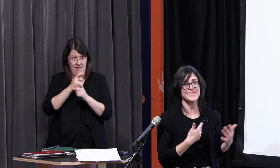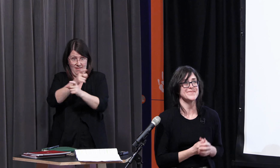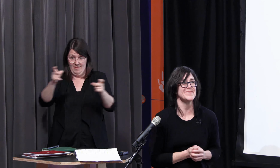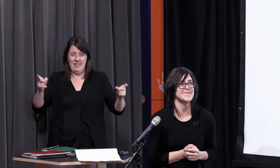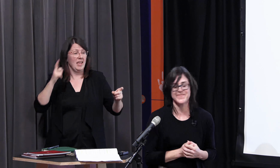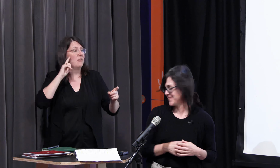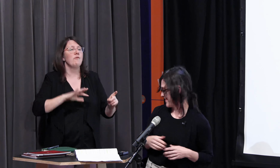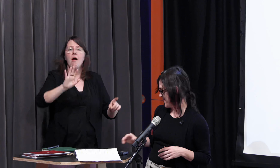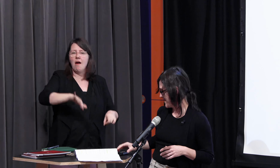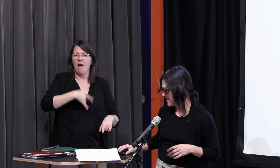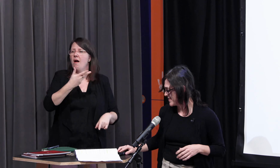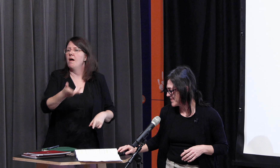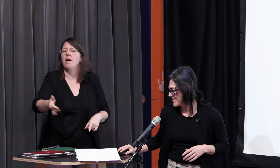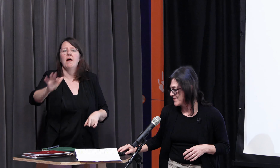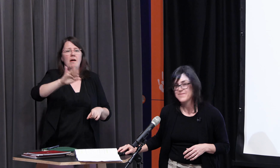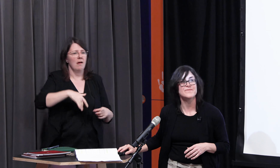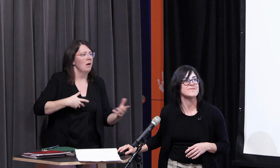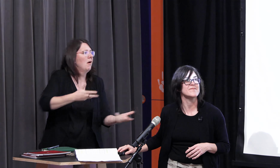that.